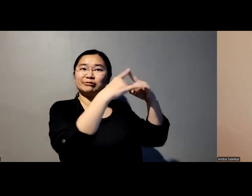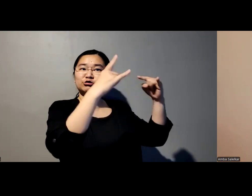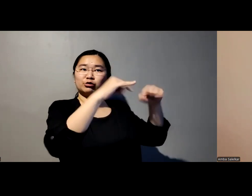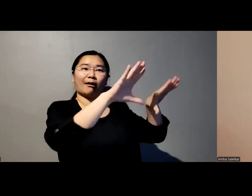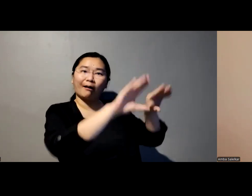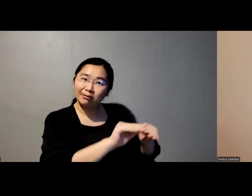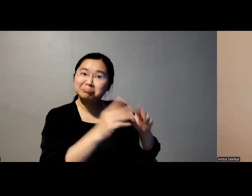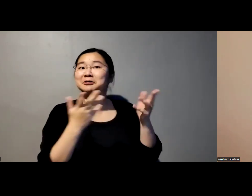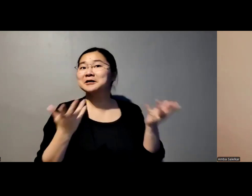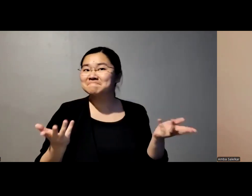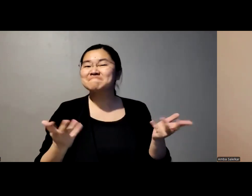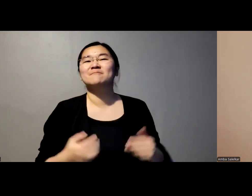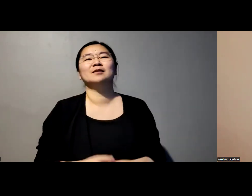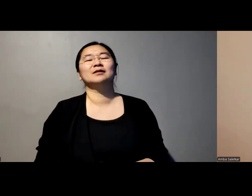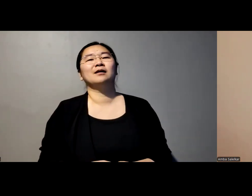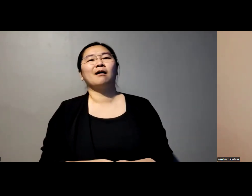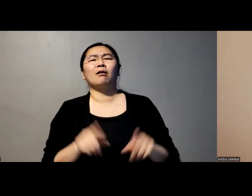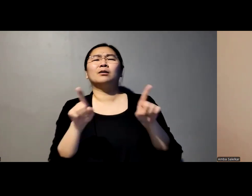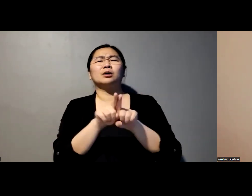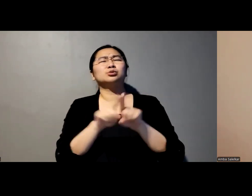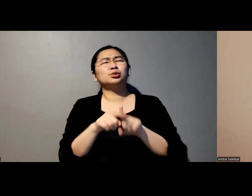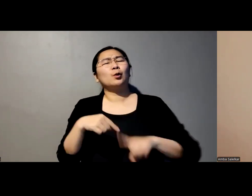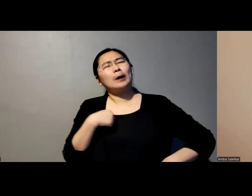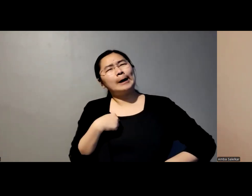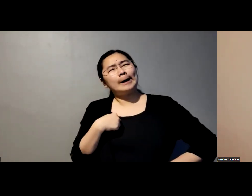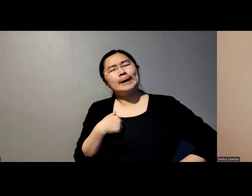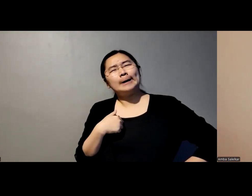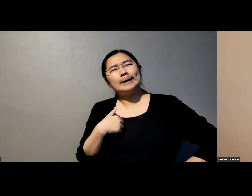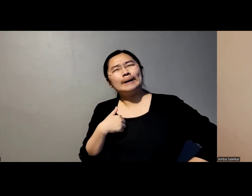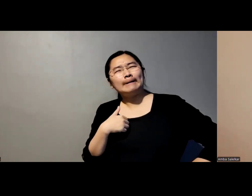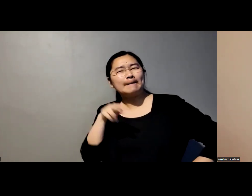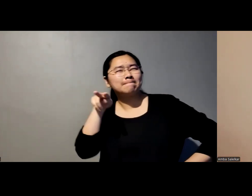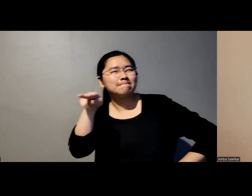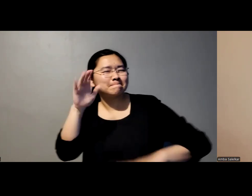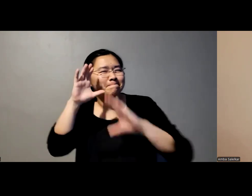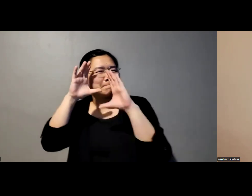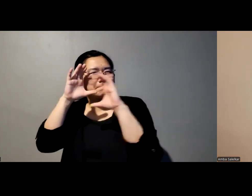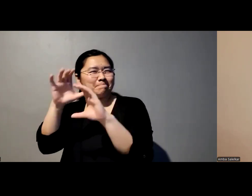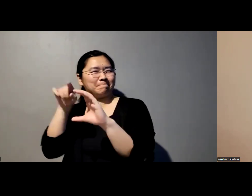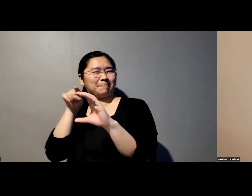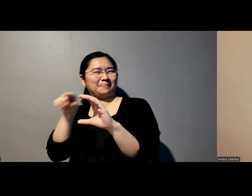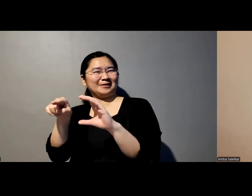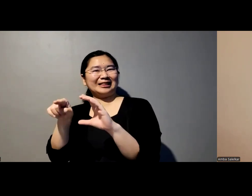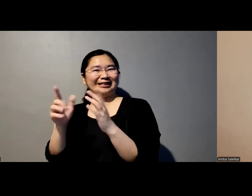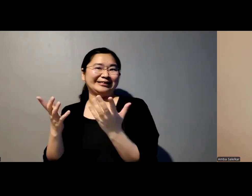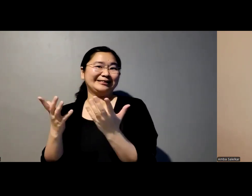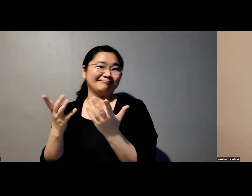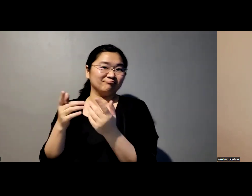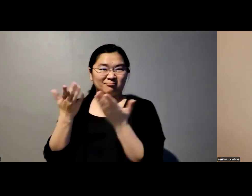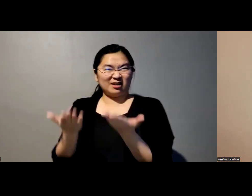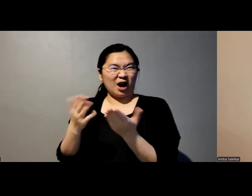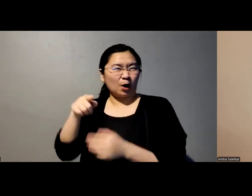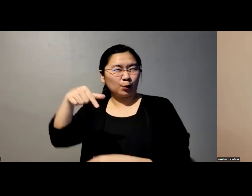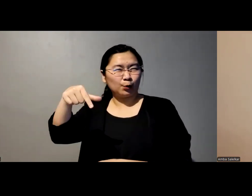Mohanad presented is a really great example of an answer to this, whereas in Jordan, the state committed